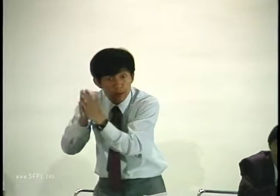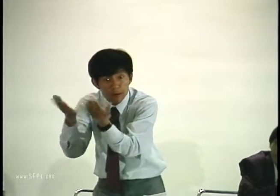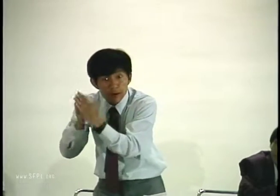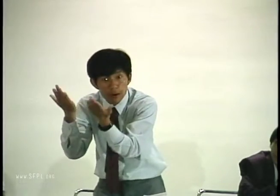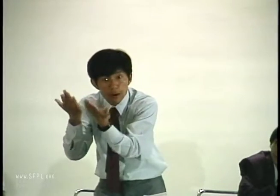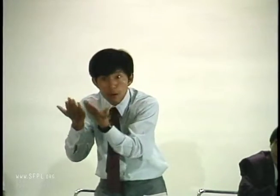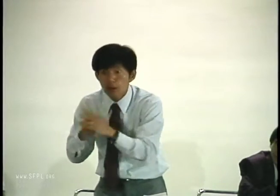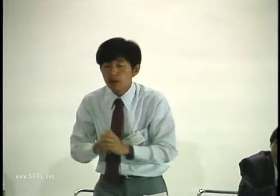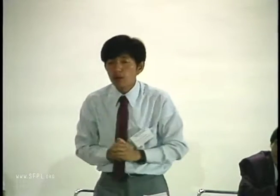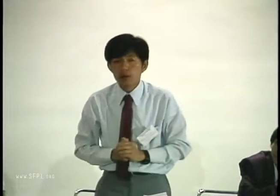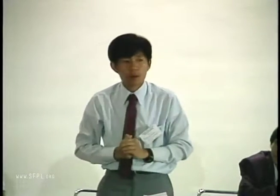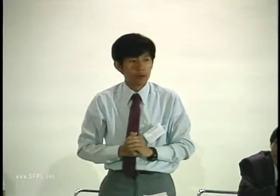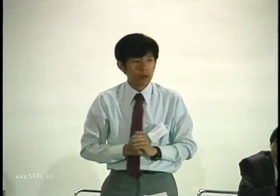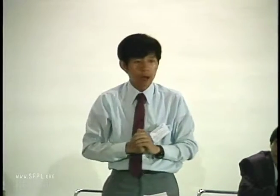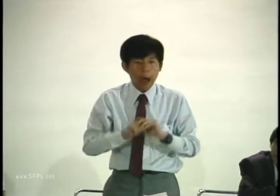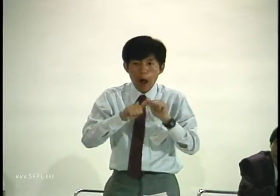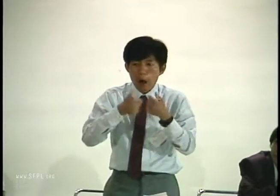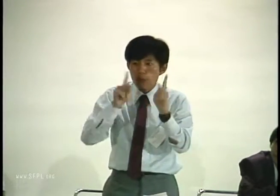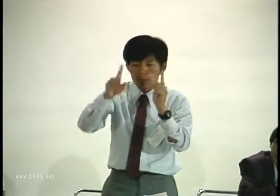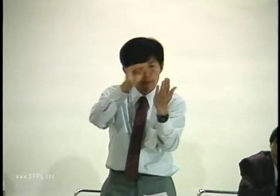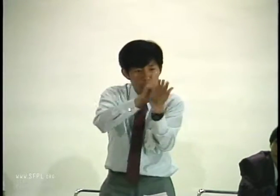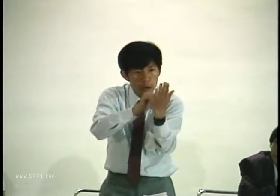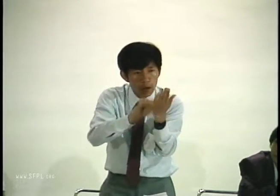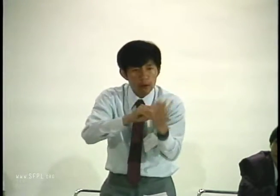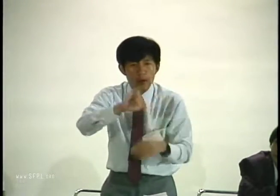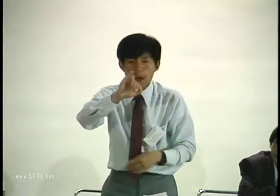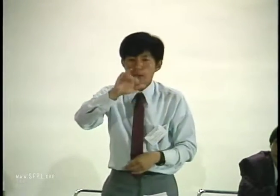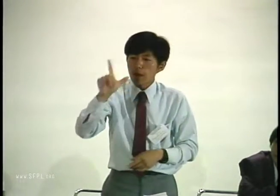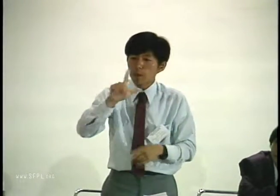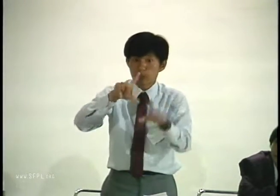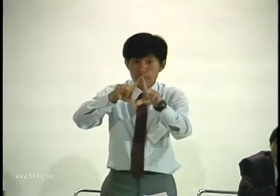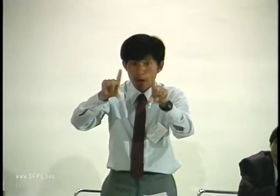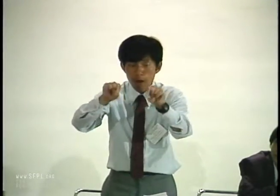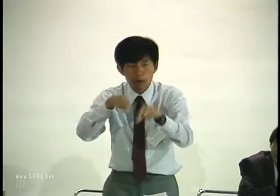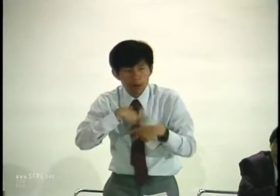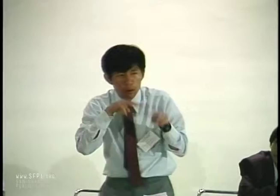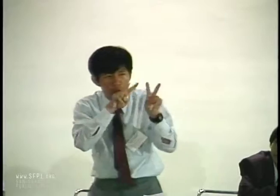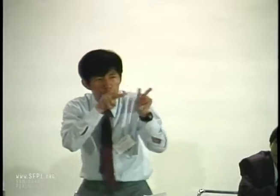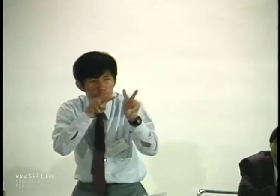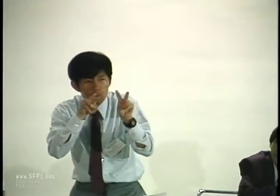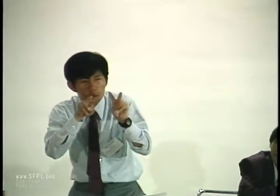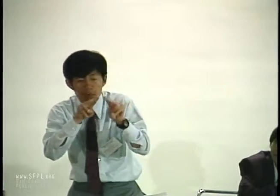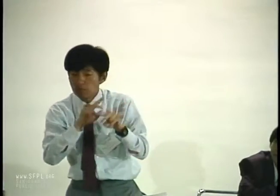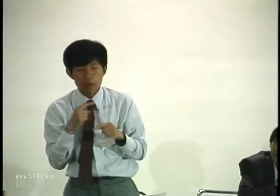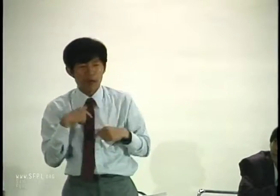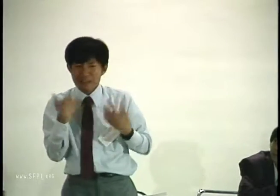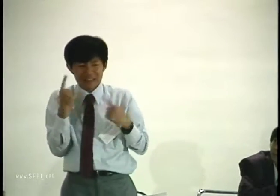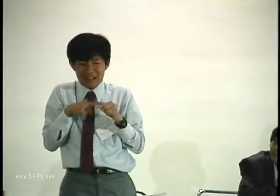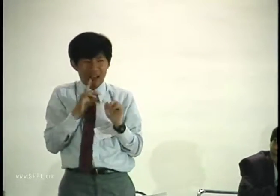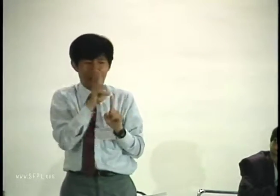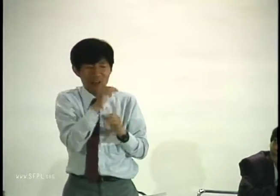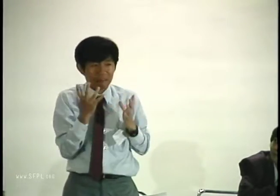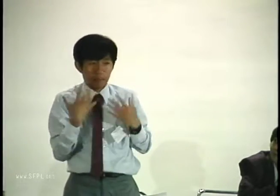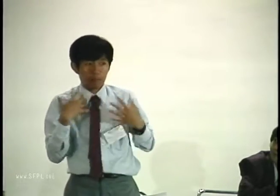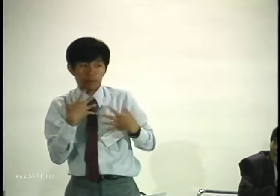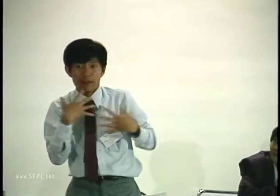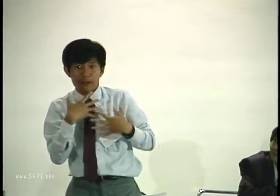saw people checking out books. And I wondered how people filled out forms to get a library card, and I just studied all of this. I didn't